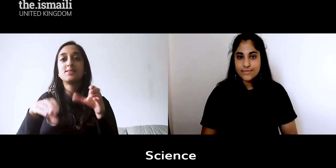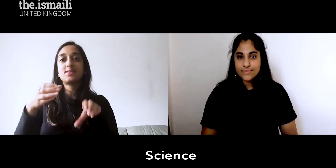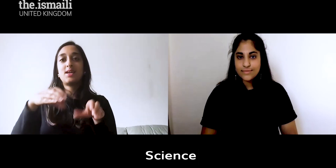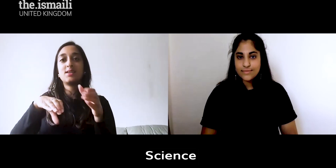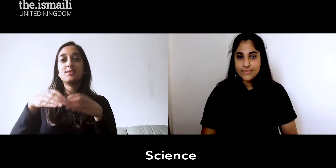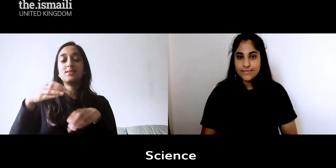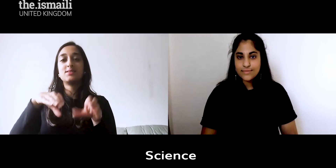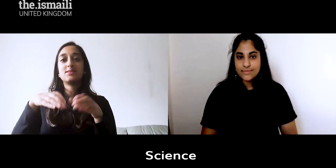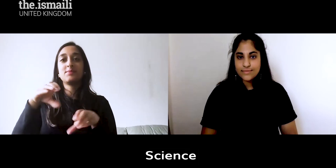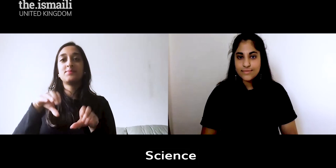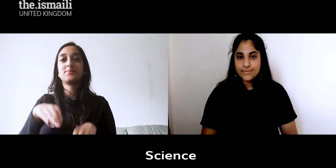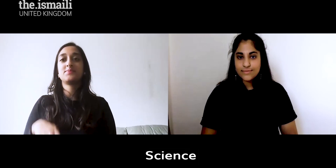Sign.